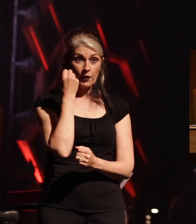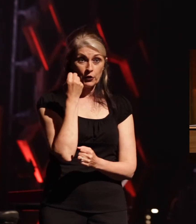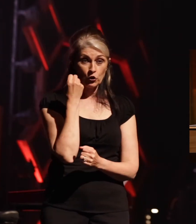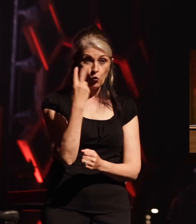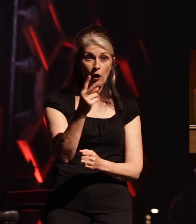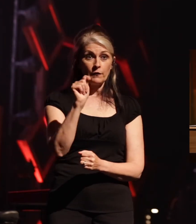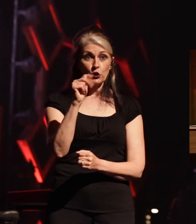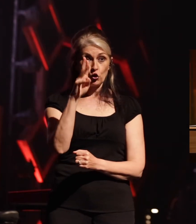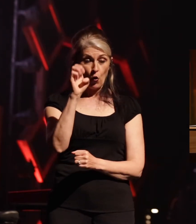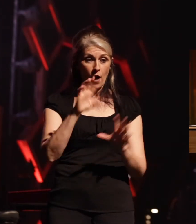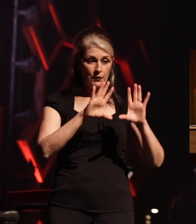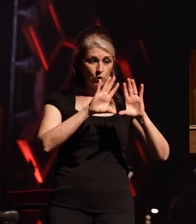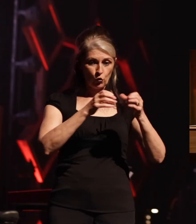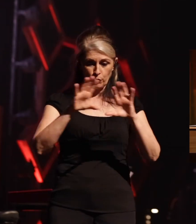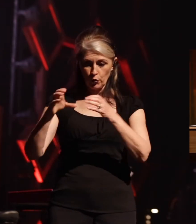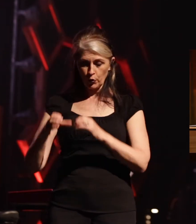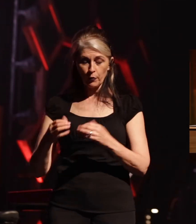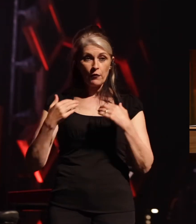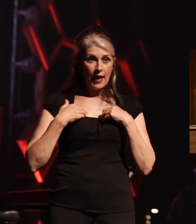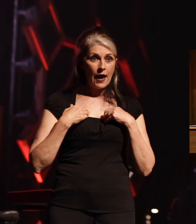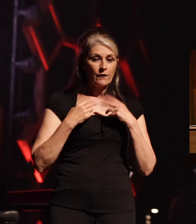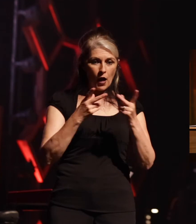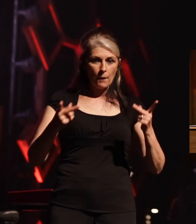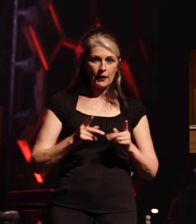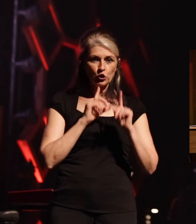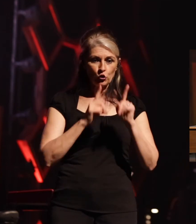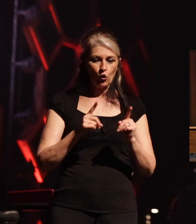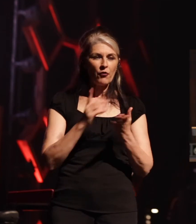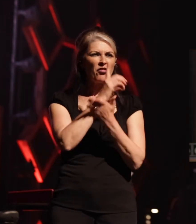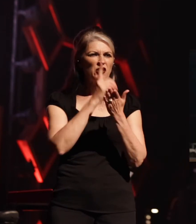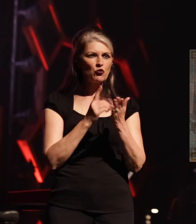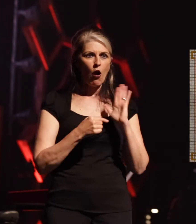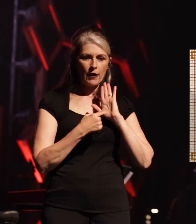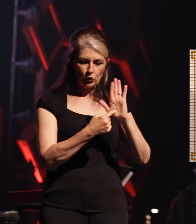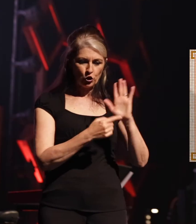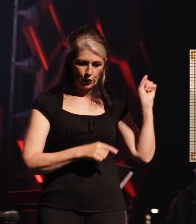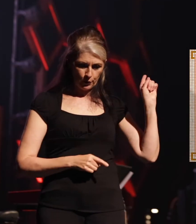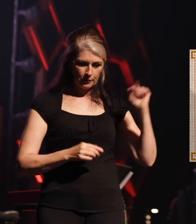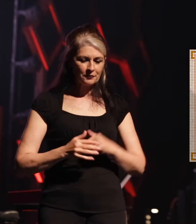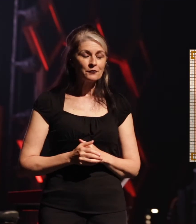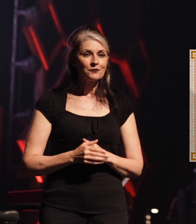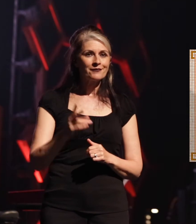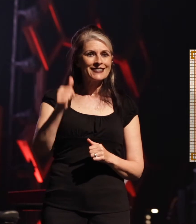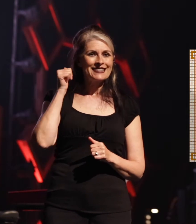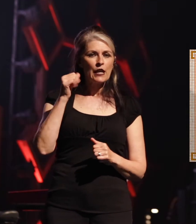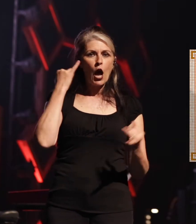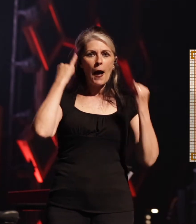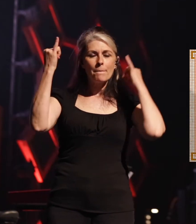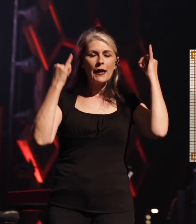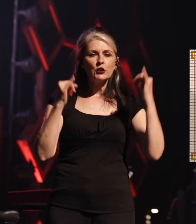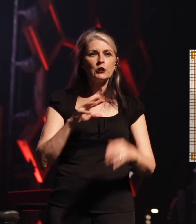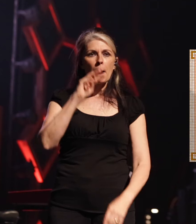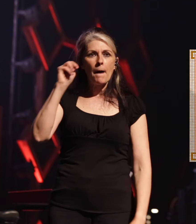with the tabernacle in the middle. Someone just has a drawing here up on the screen that you can see behind me. I mean, you just got to imagine millions of